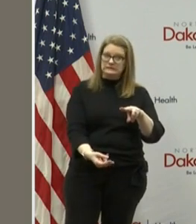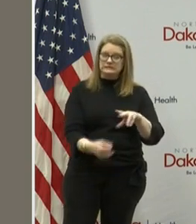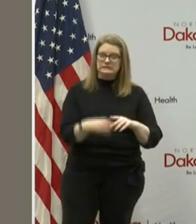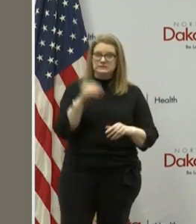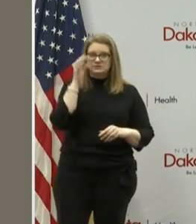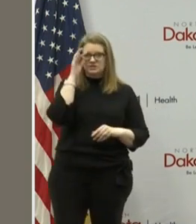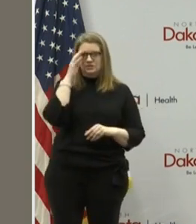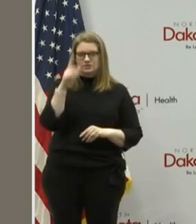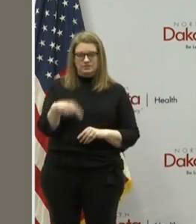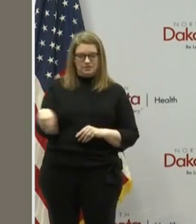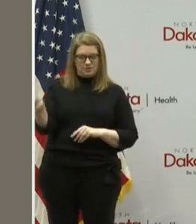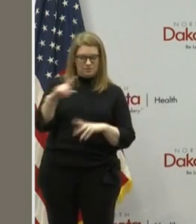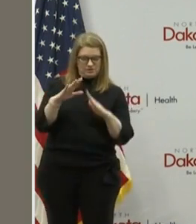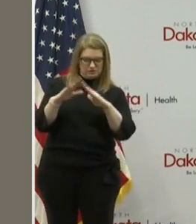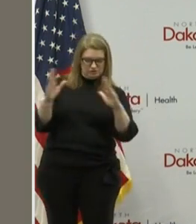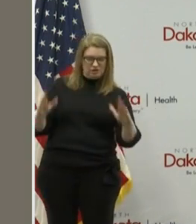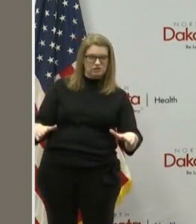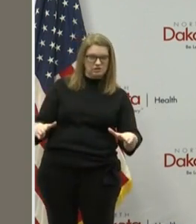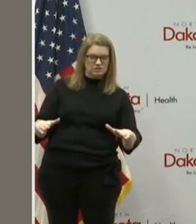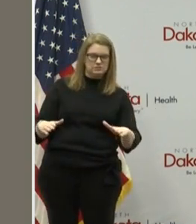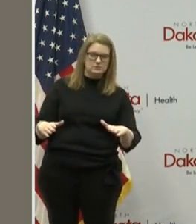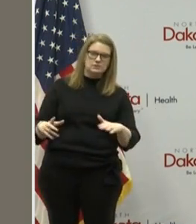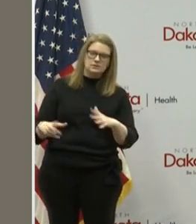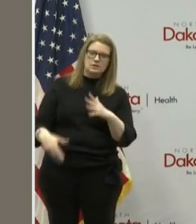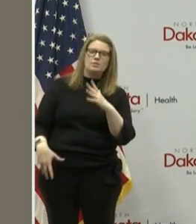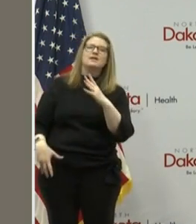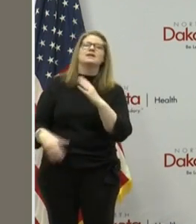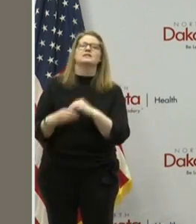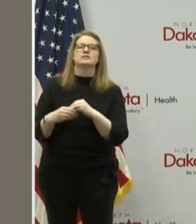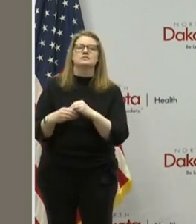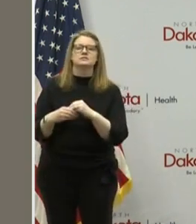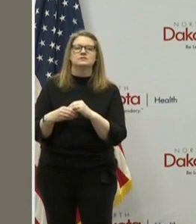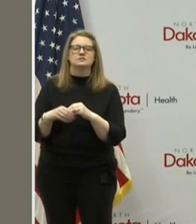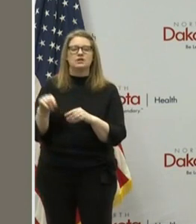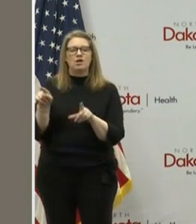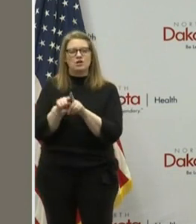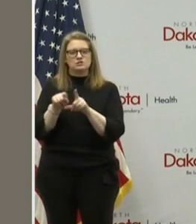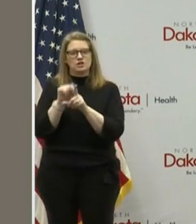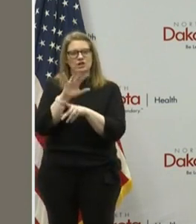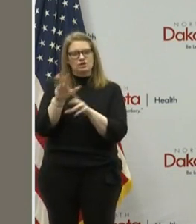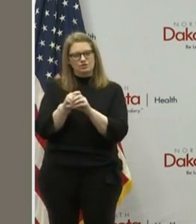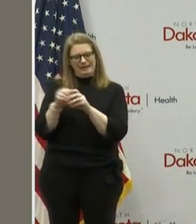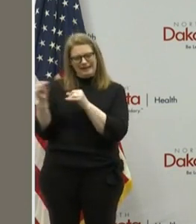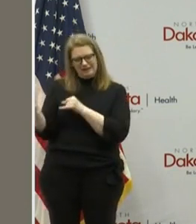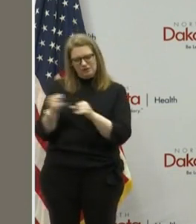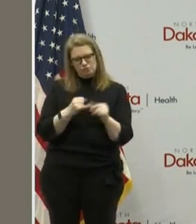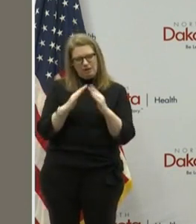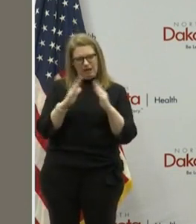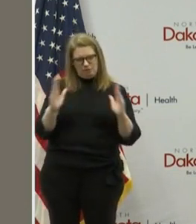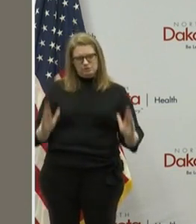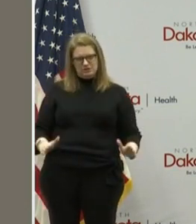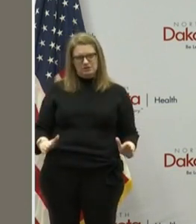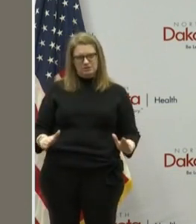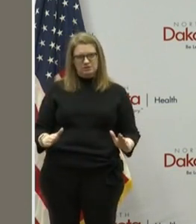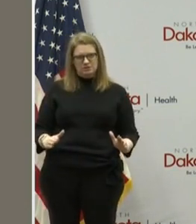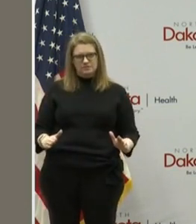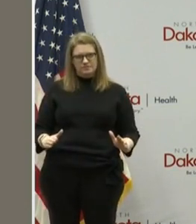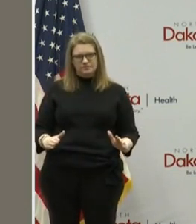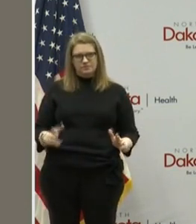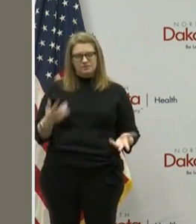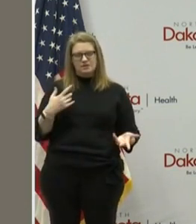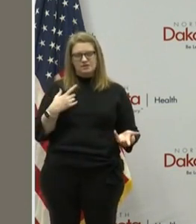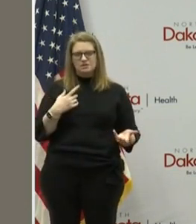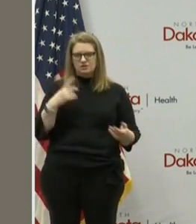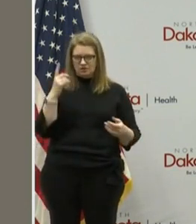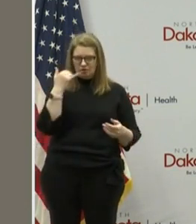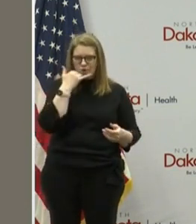sheltering opportunities are going to be expanded and will include individual housing units to protect people. So there is a place to call